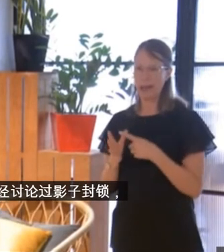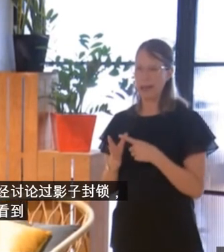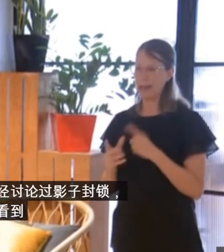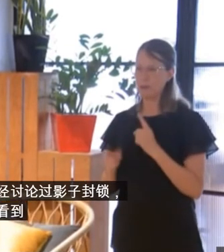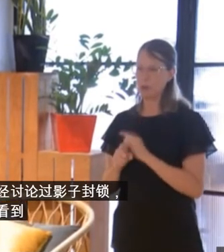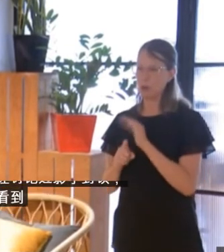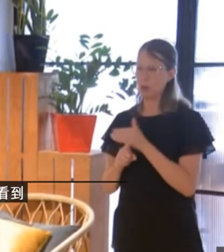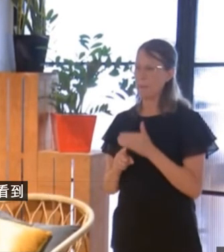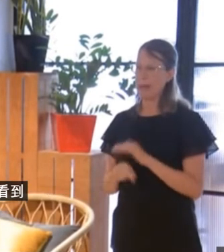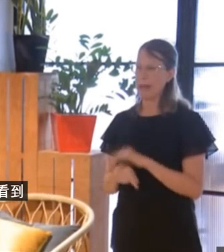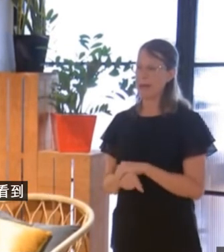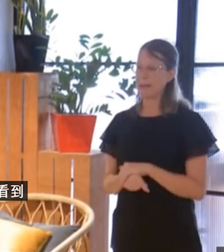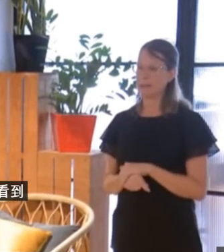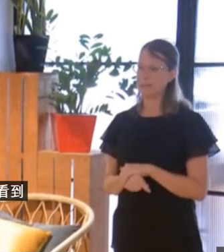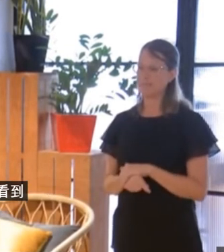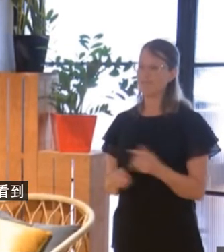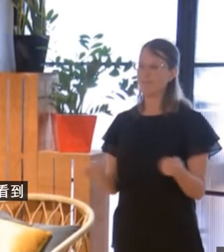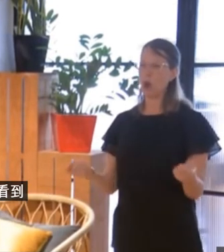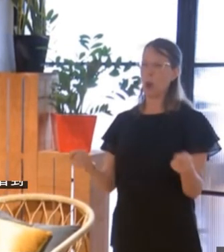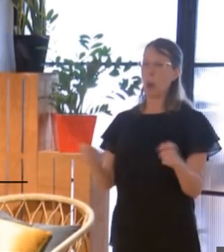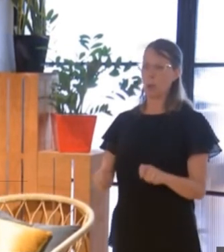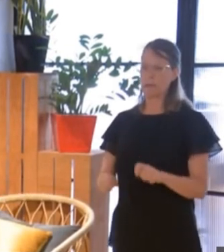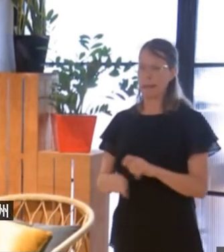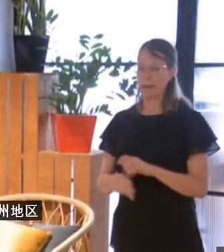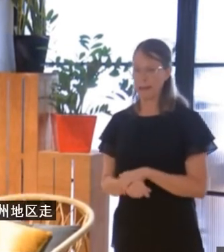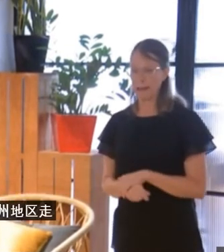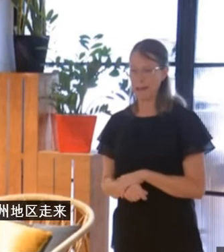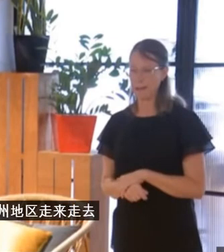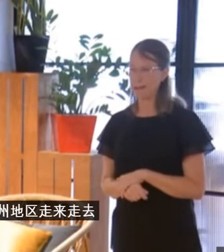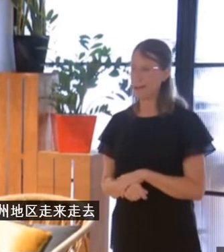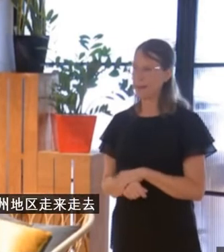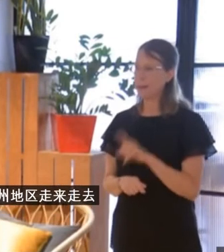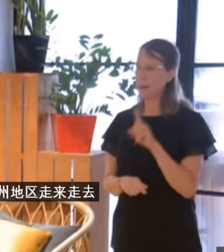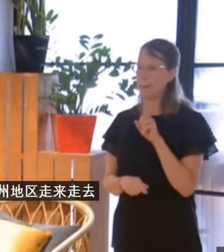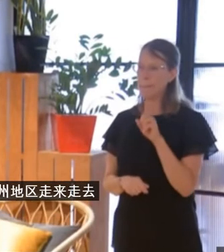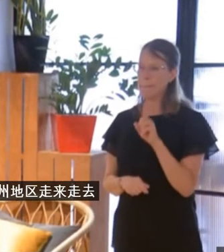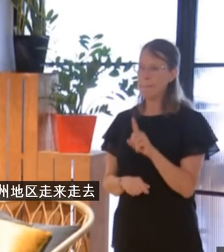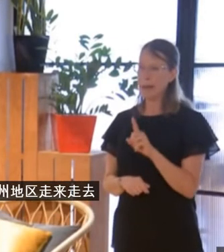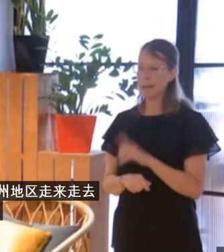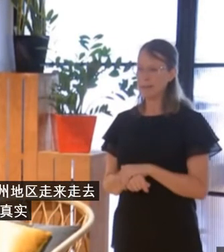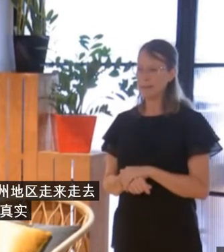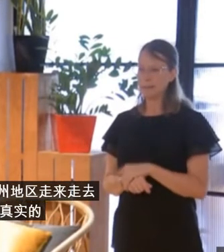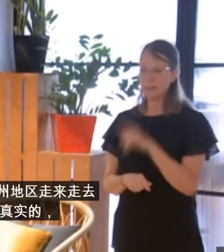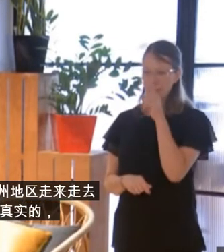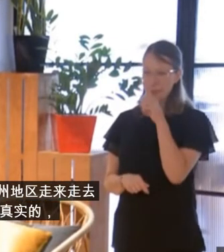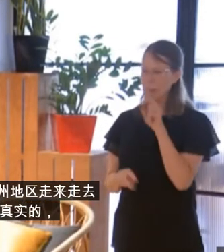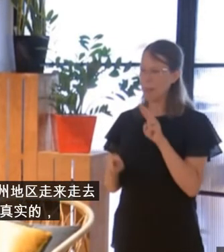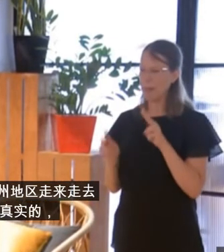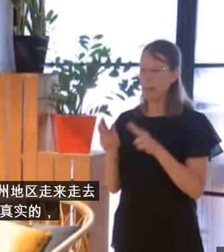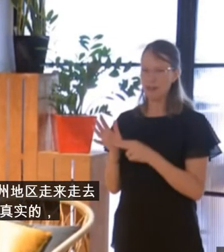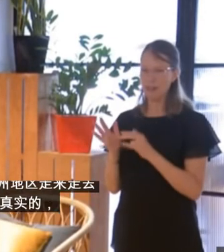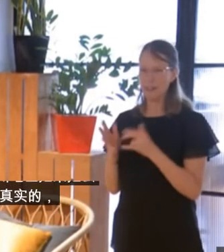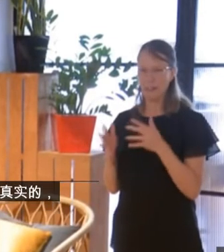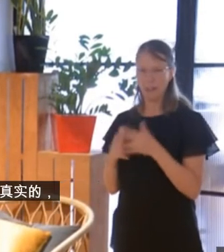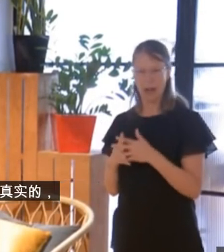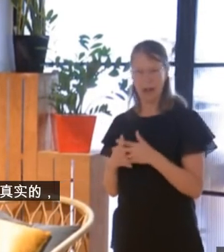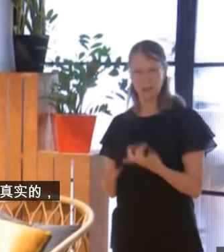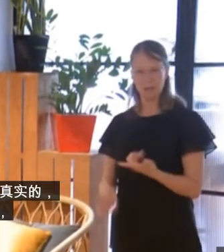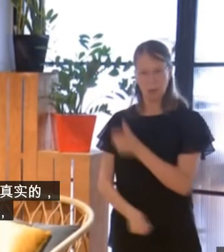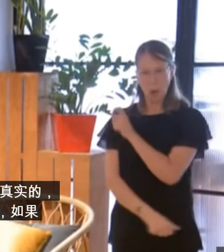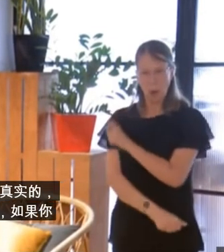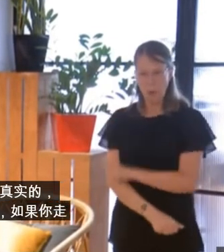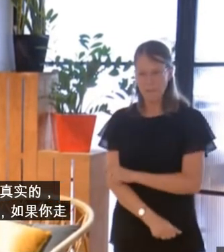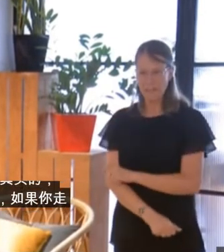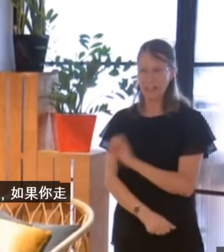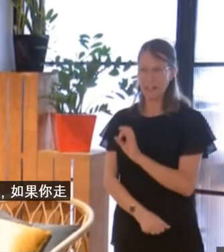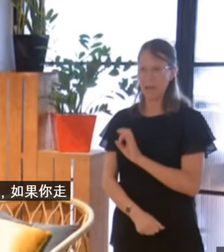don't see anyone walking around Sydney and regional New South Wales would see that is completely untrue. But if you walk